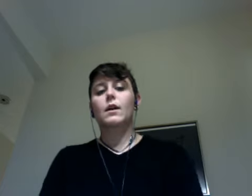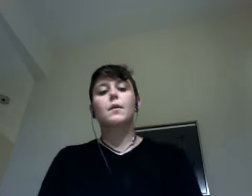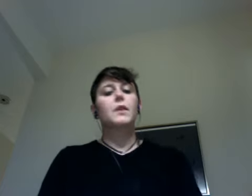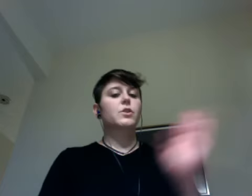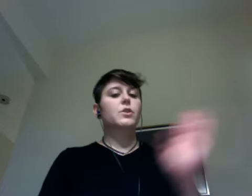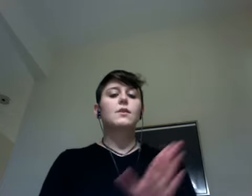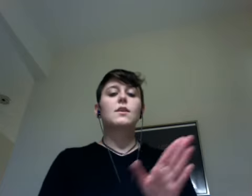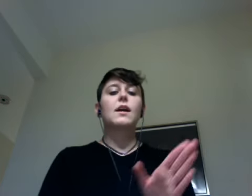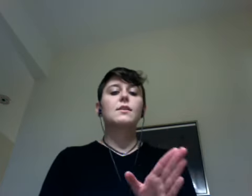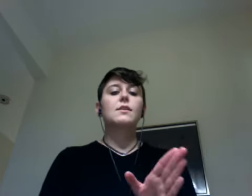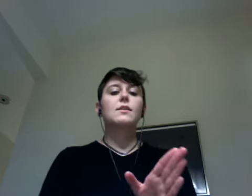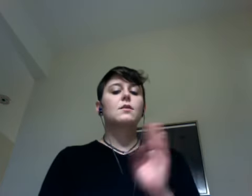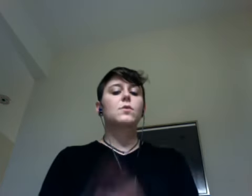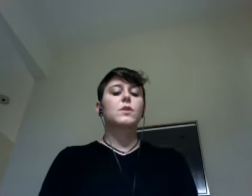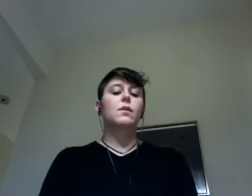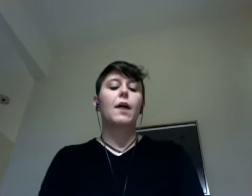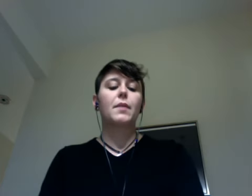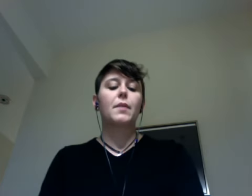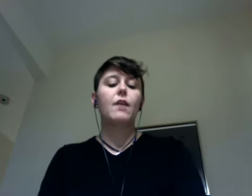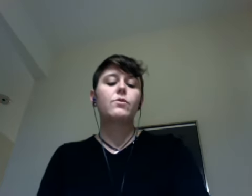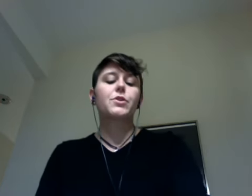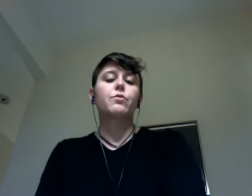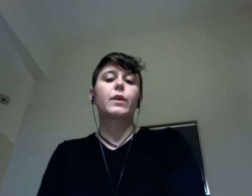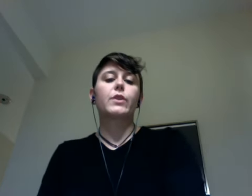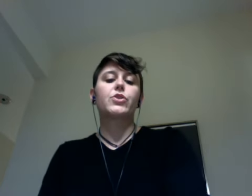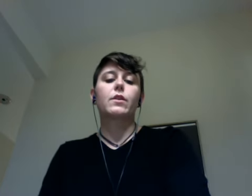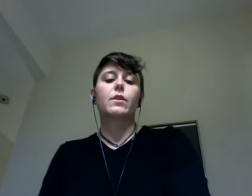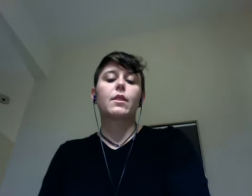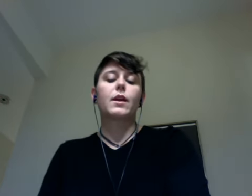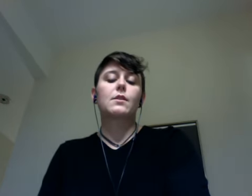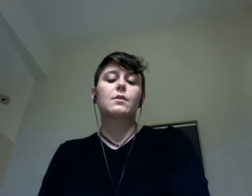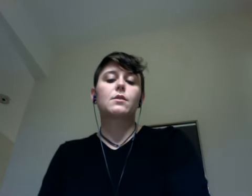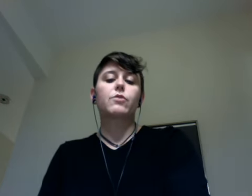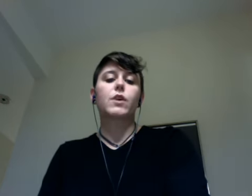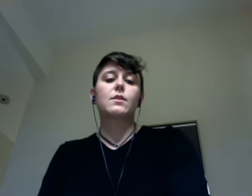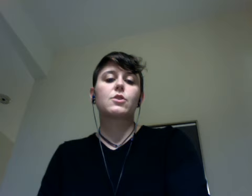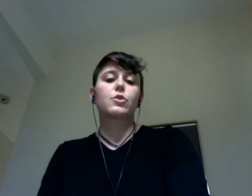Then she goes on to the next thing. This is what's going to happen after you've made sure that nothing has defrosted too much.